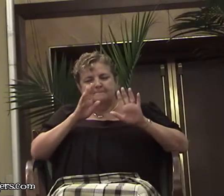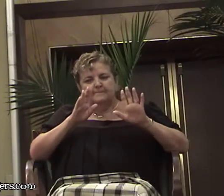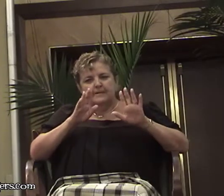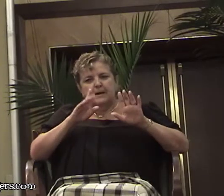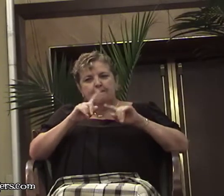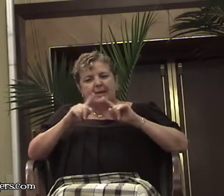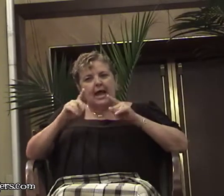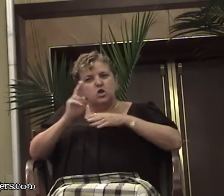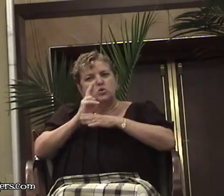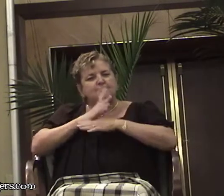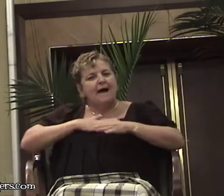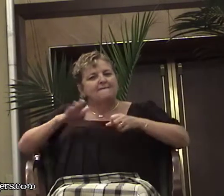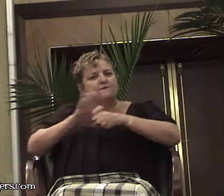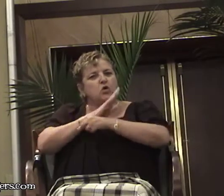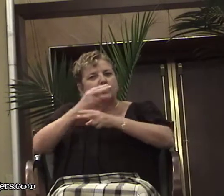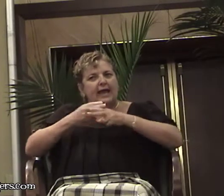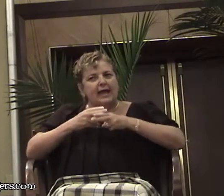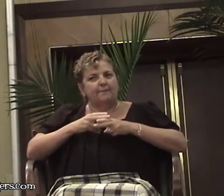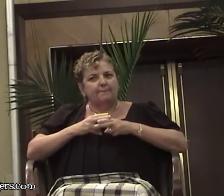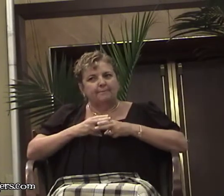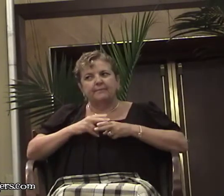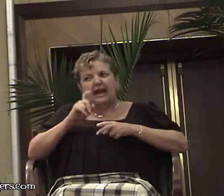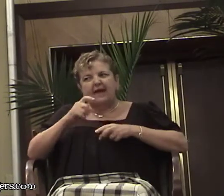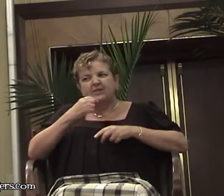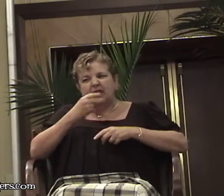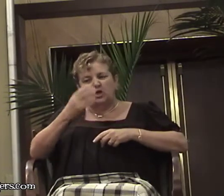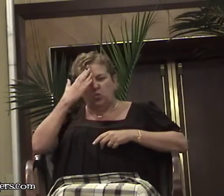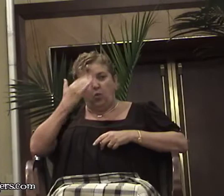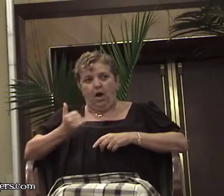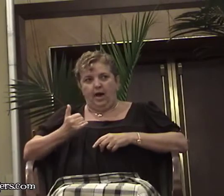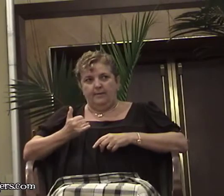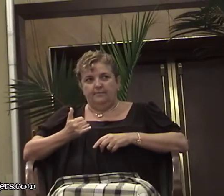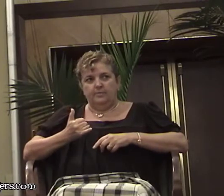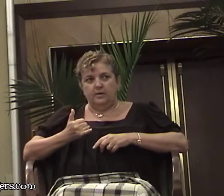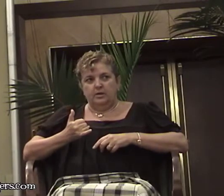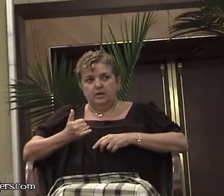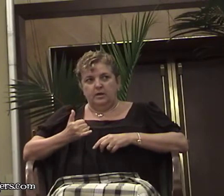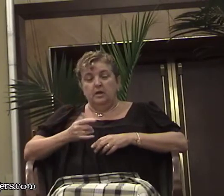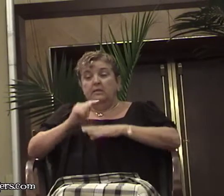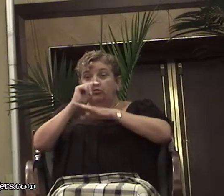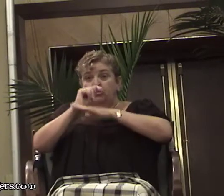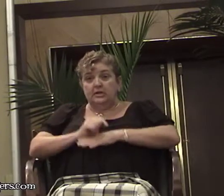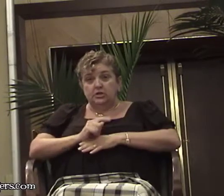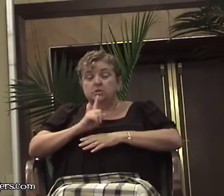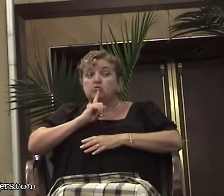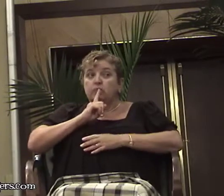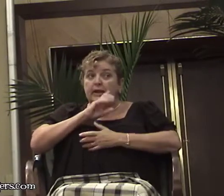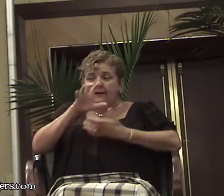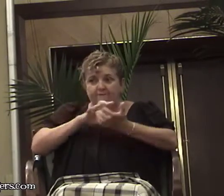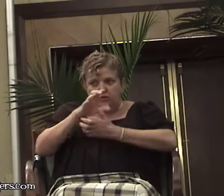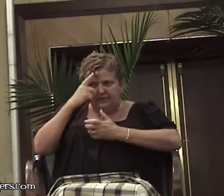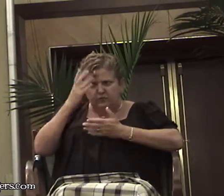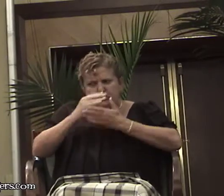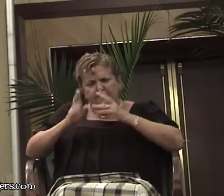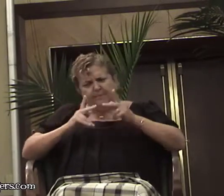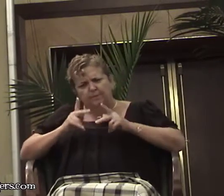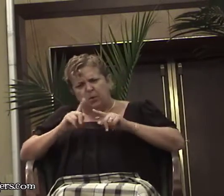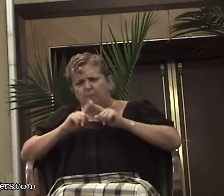God forbid we confuse you. But you know, these traditions are really confusing to some people for some reason, I don't know why, but no more so than this